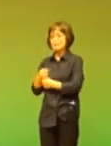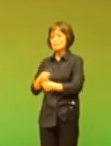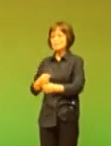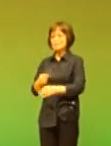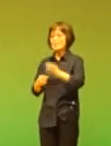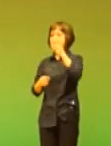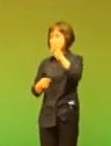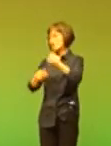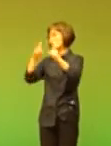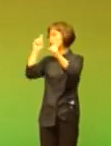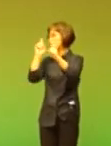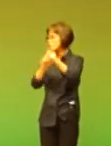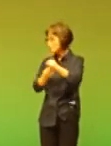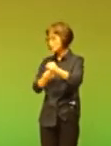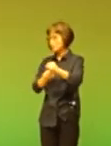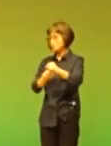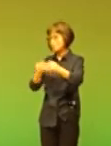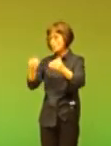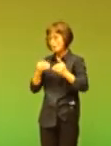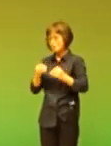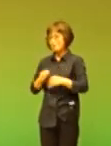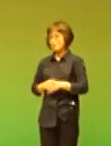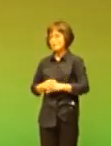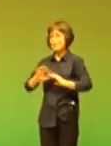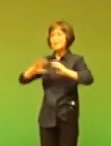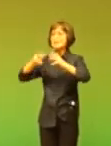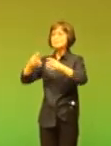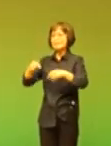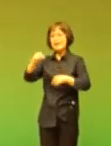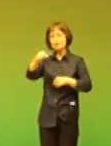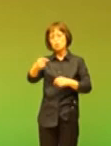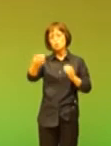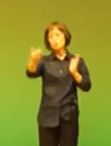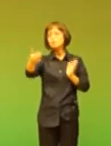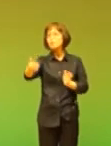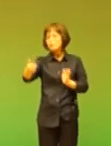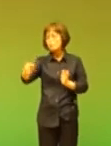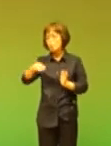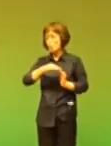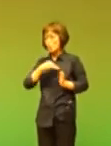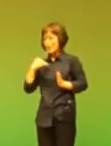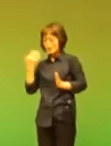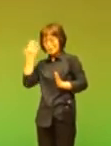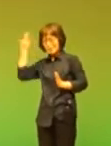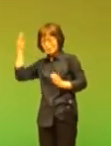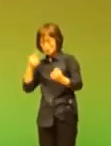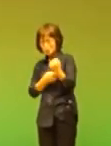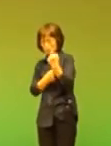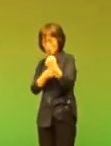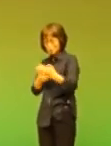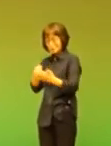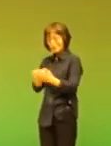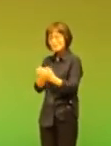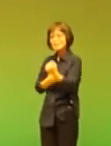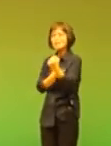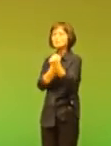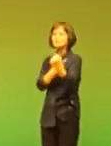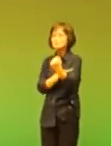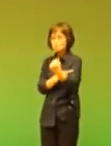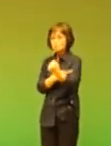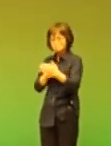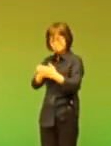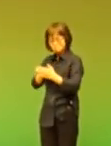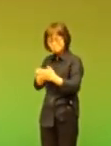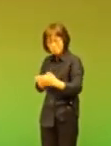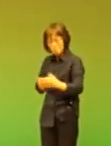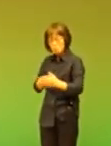The world is only as, this world, the world of 0, is only as far away as our imaginations